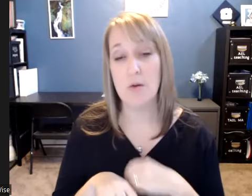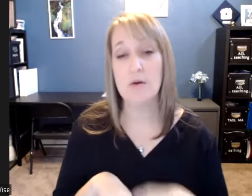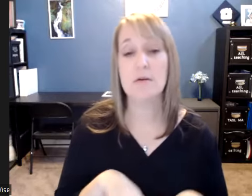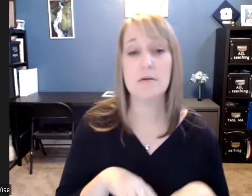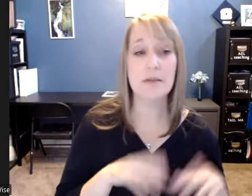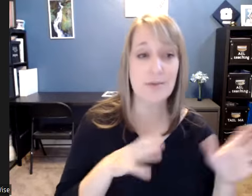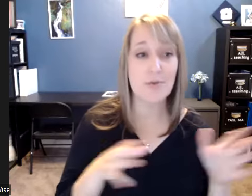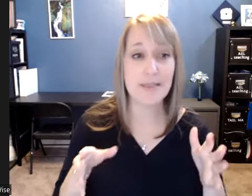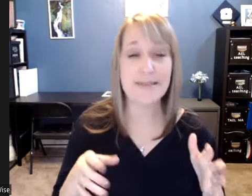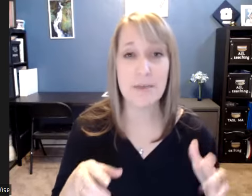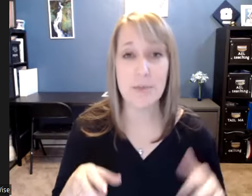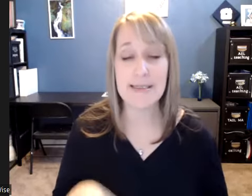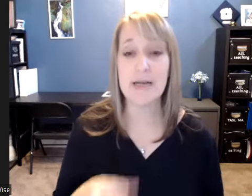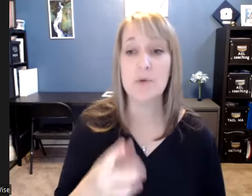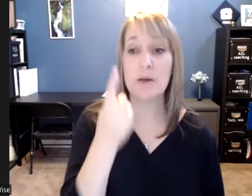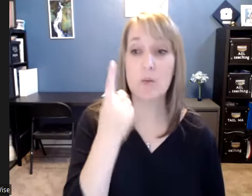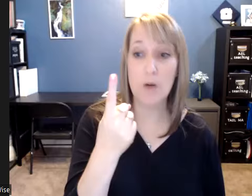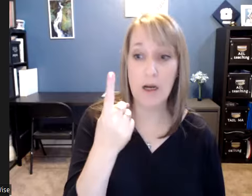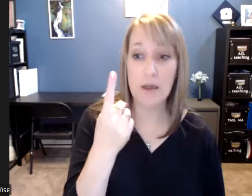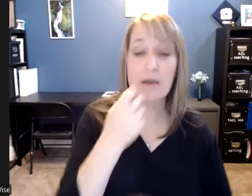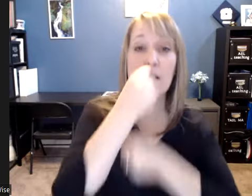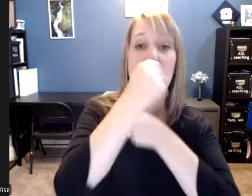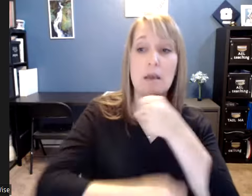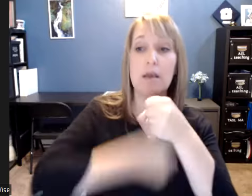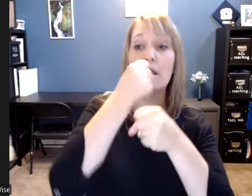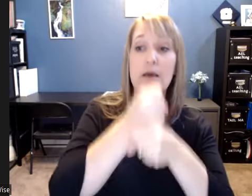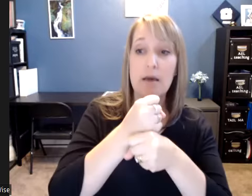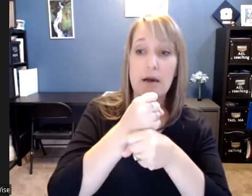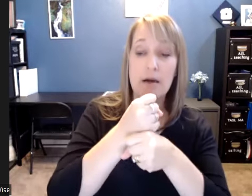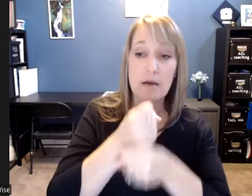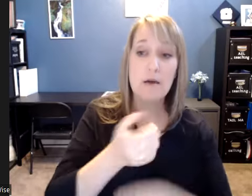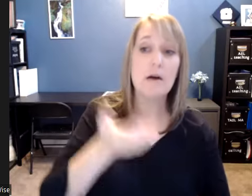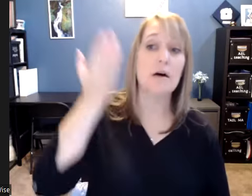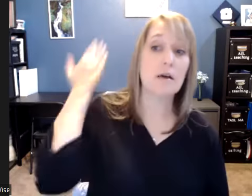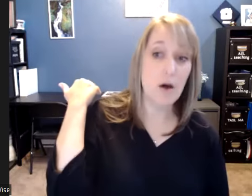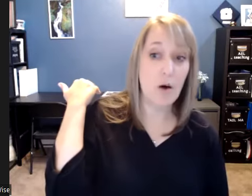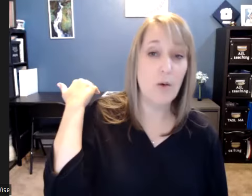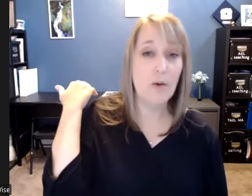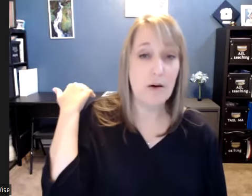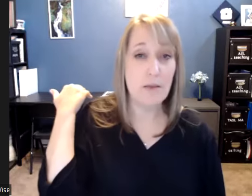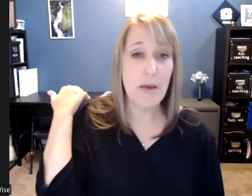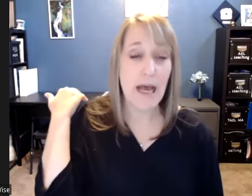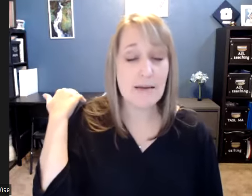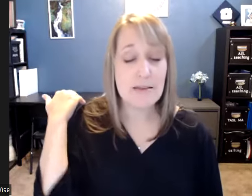ago, literally sign by sign, would be 1 year ago, or in the past,